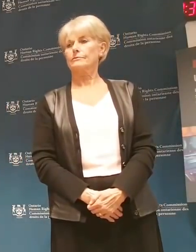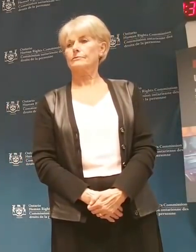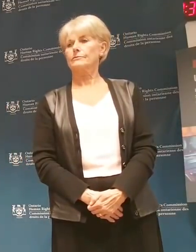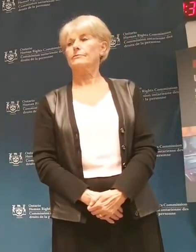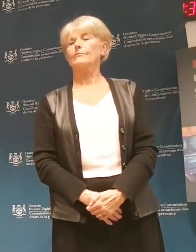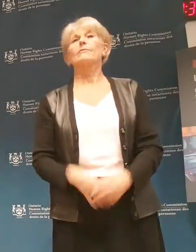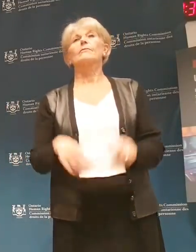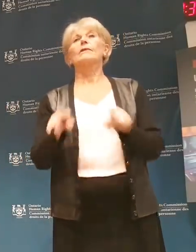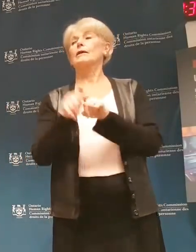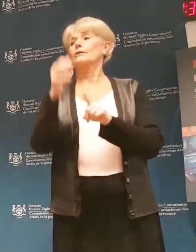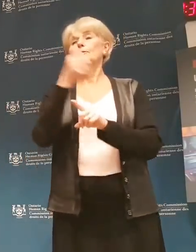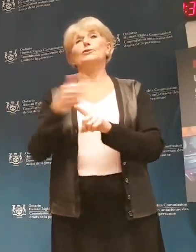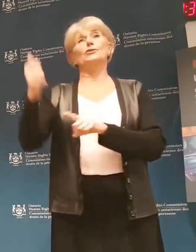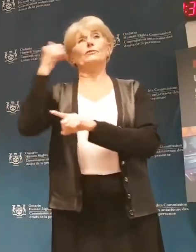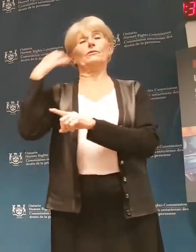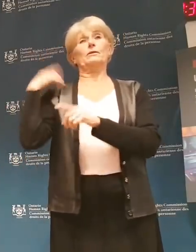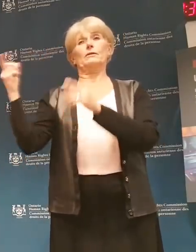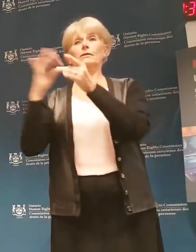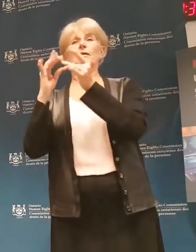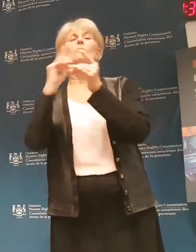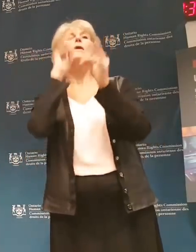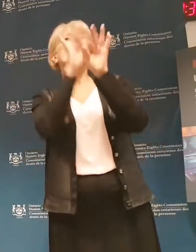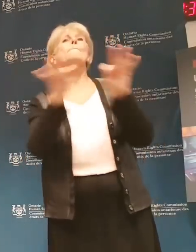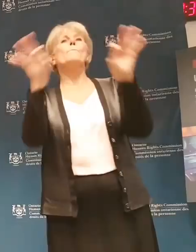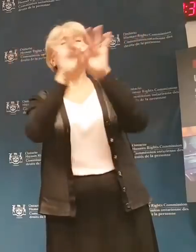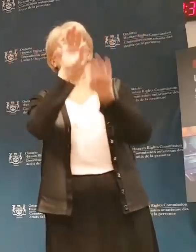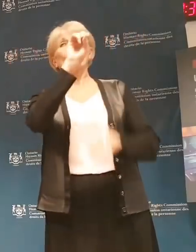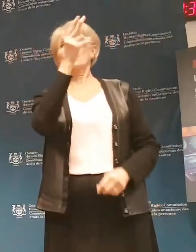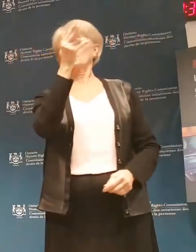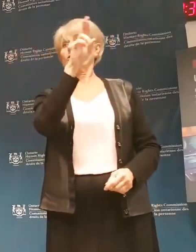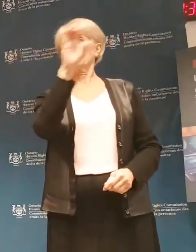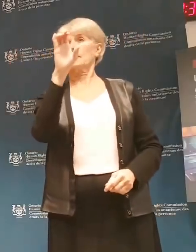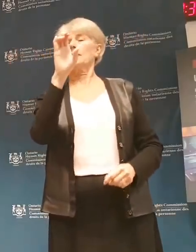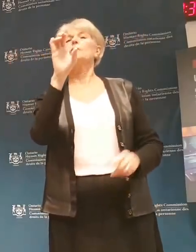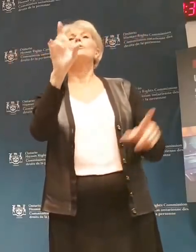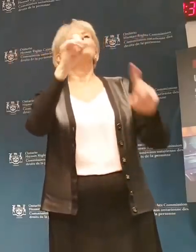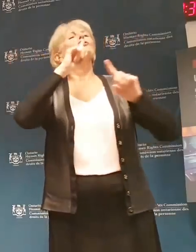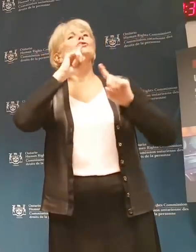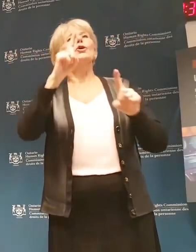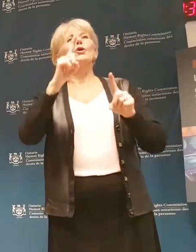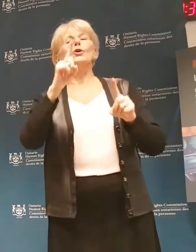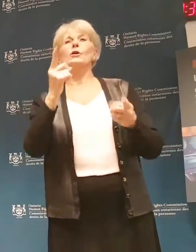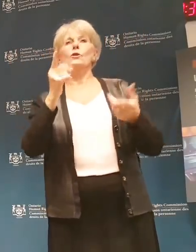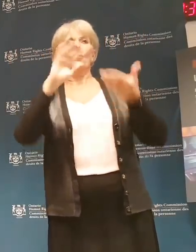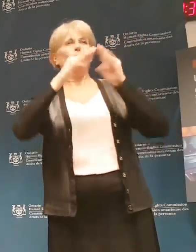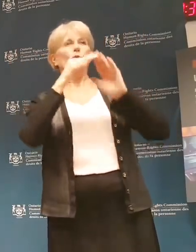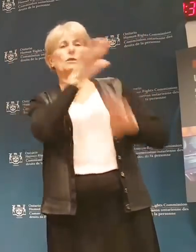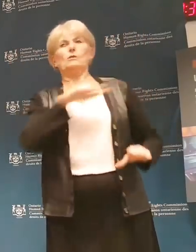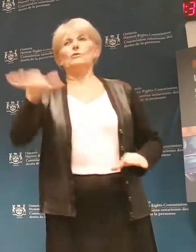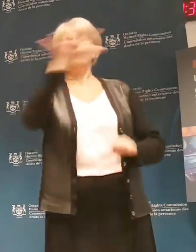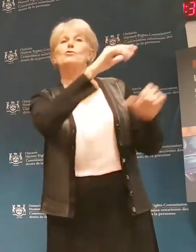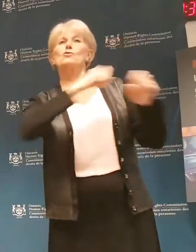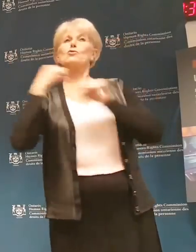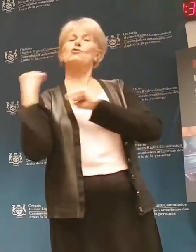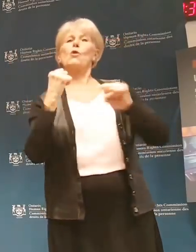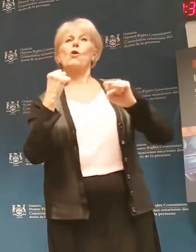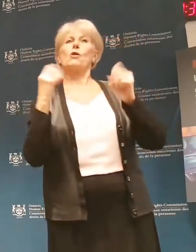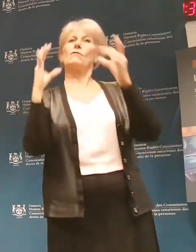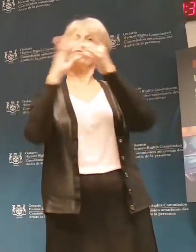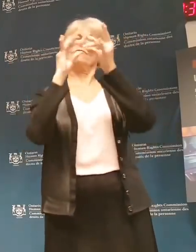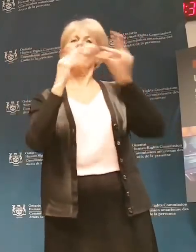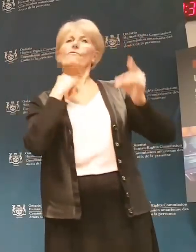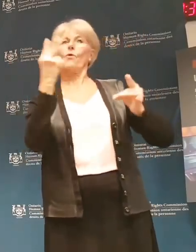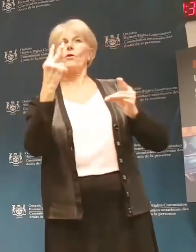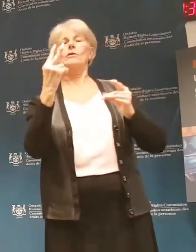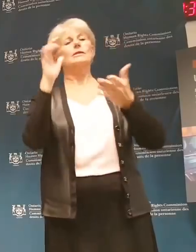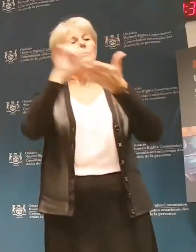As the Chief Commissioner said earlier, it's important that the OHRC makes sure that the community has a strong voice in our work